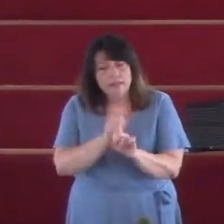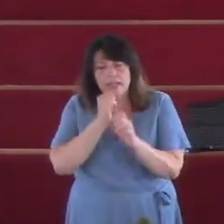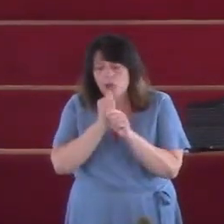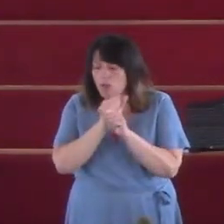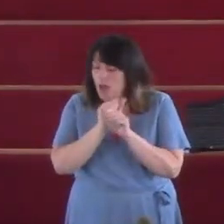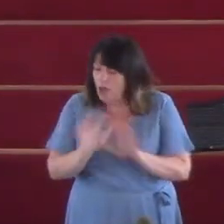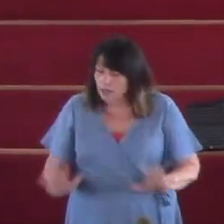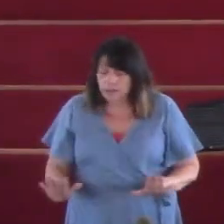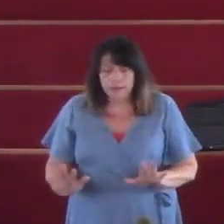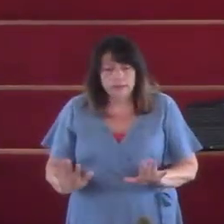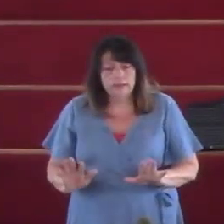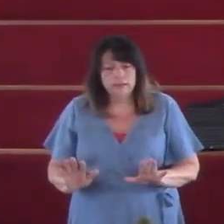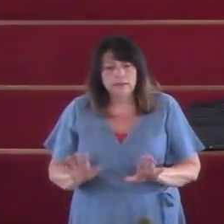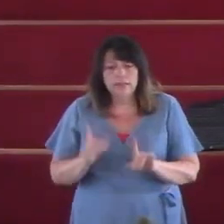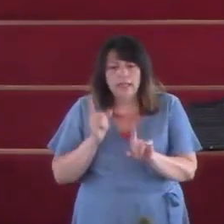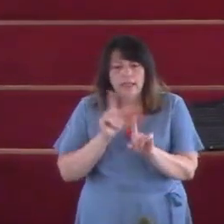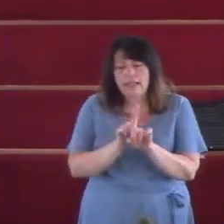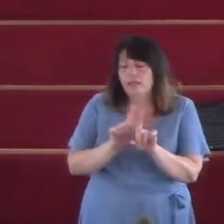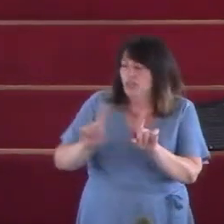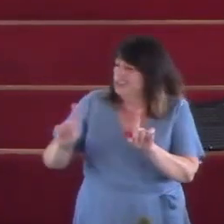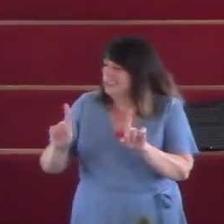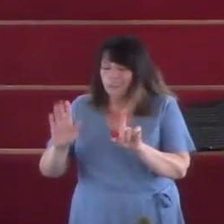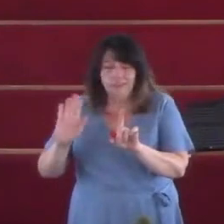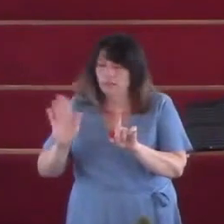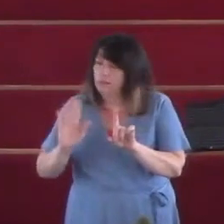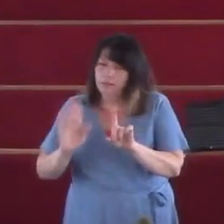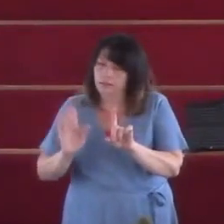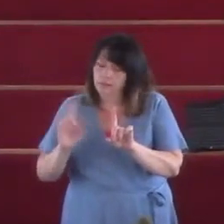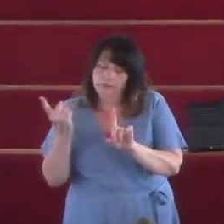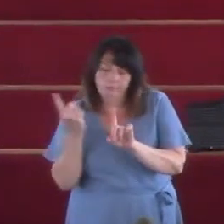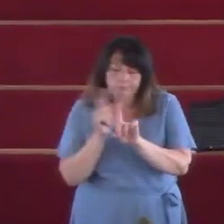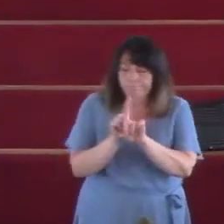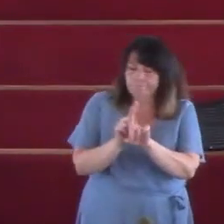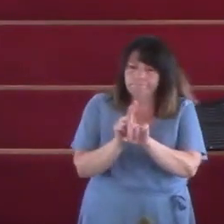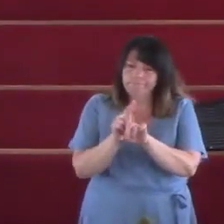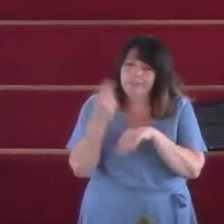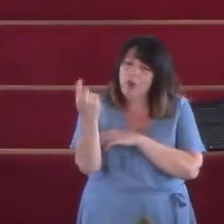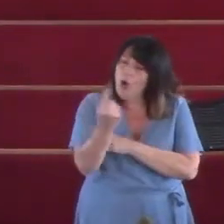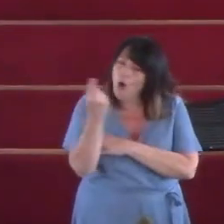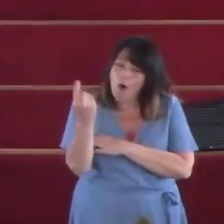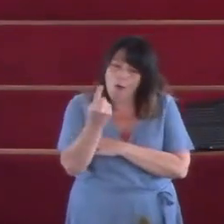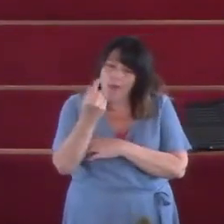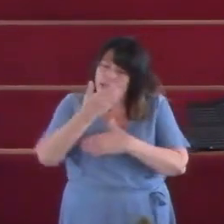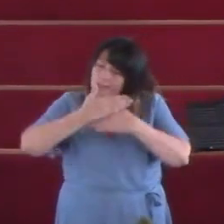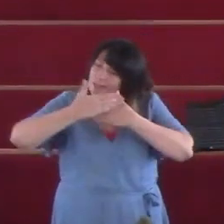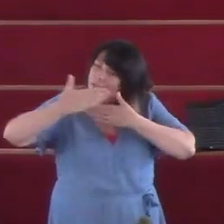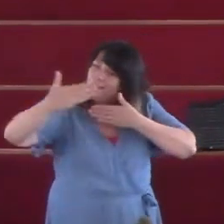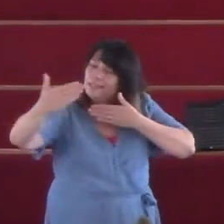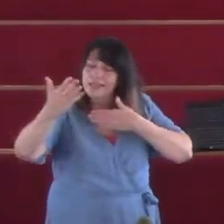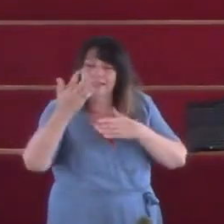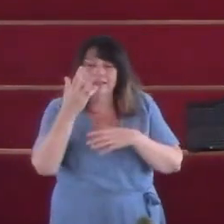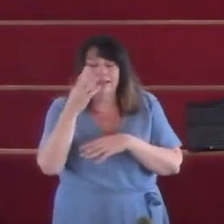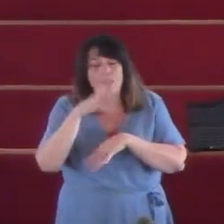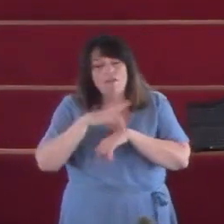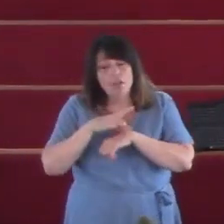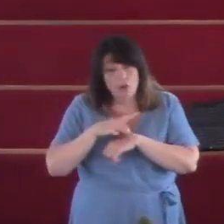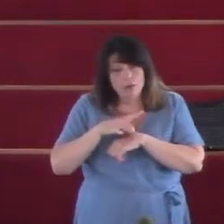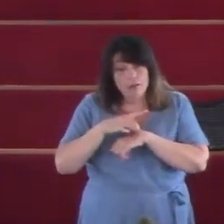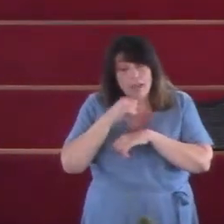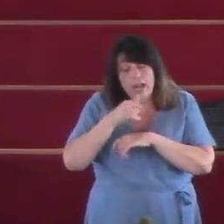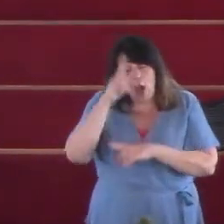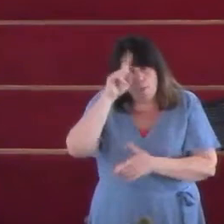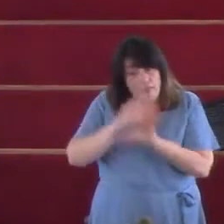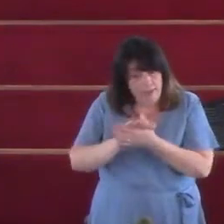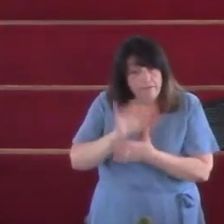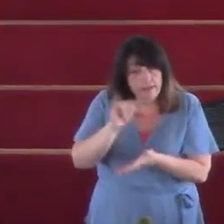not forsake us. And lo, he would be with us always unto the end of the earth. And I believe that, my friend, every